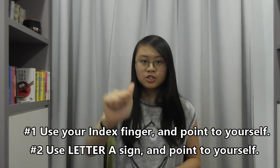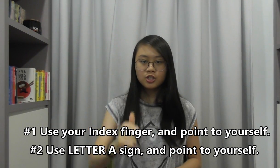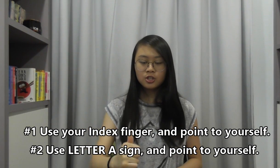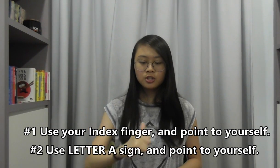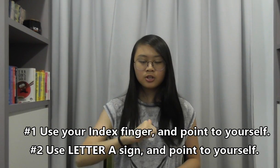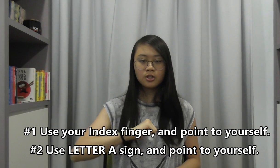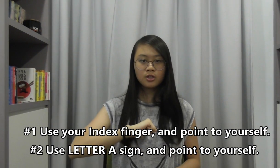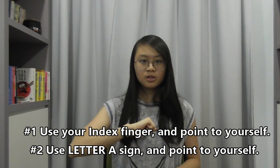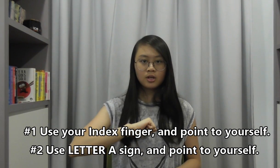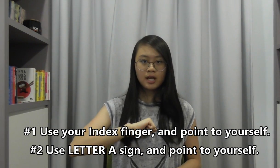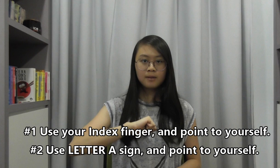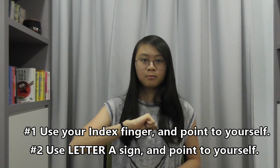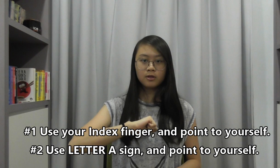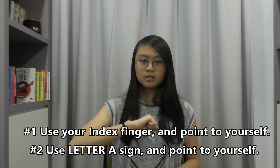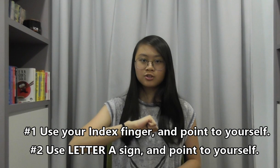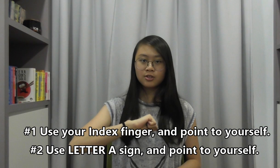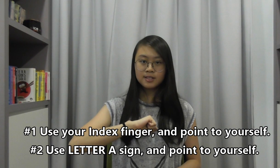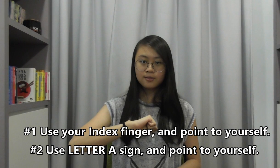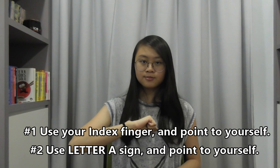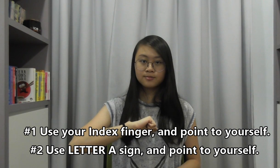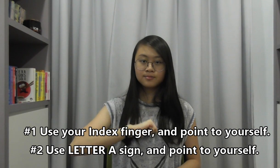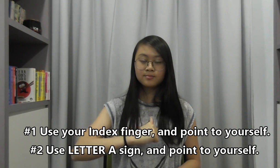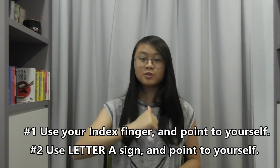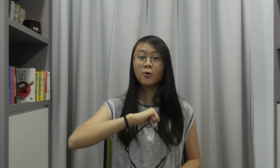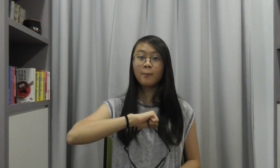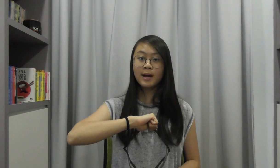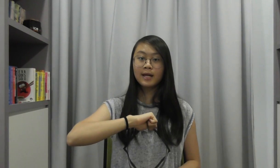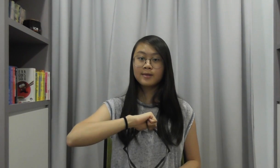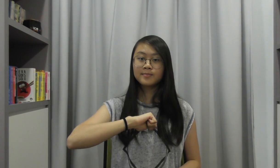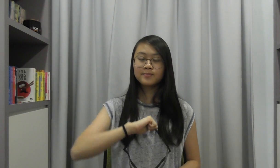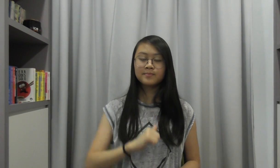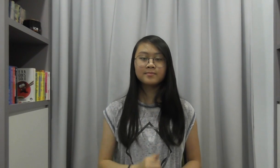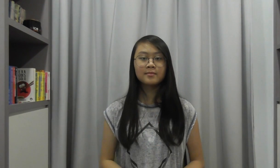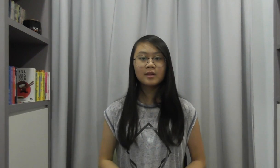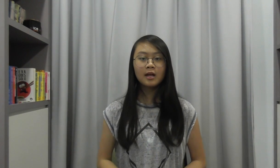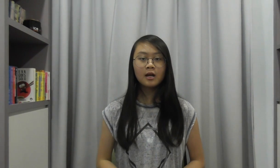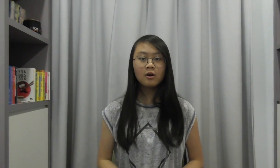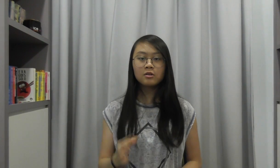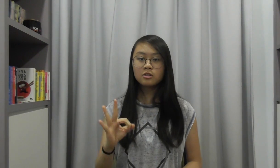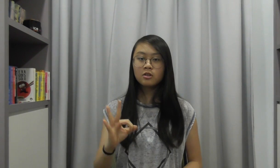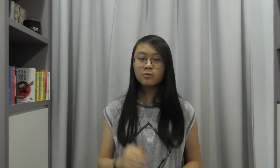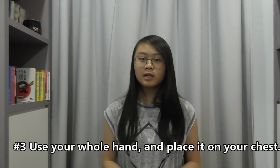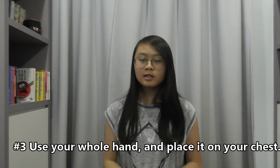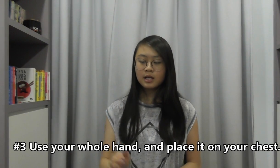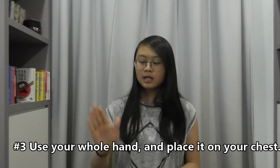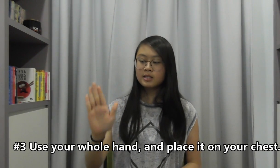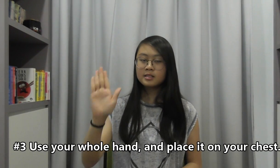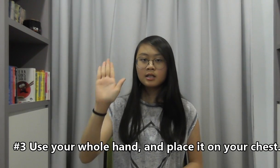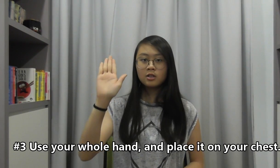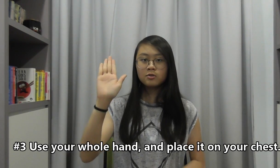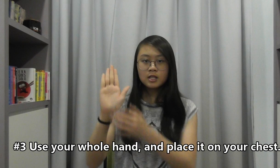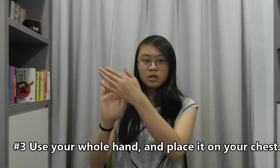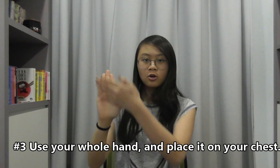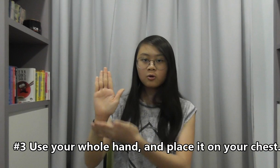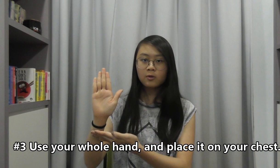gesture and pointing to yourself, so my. Or the third one is using your whole